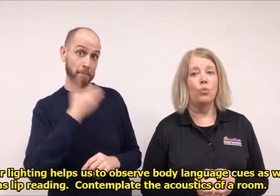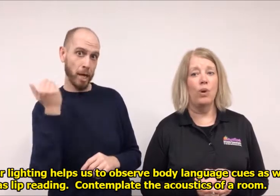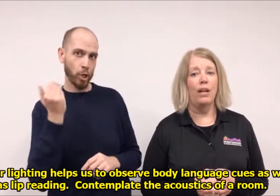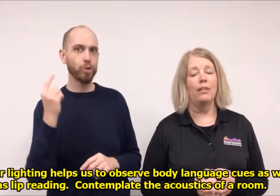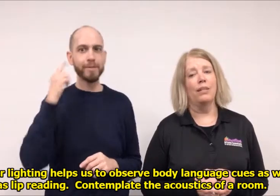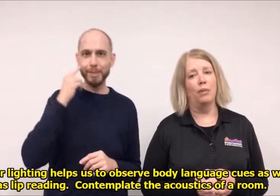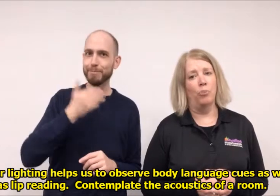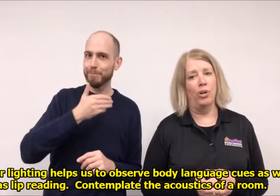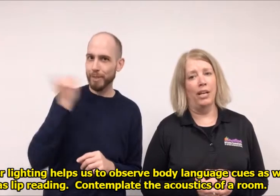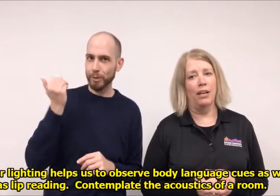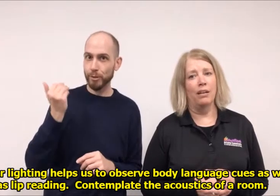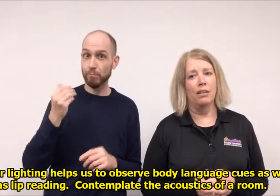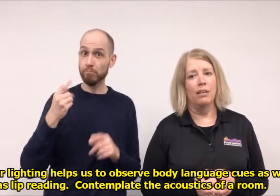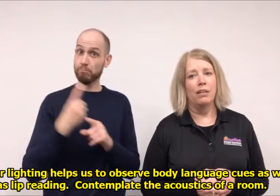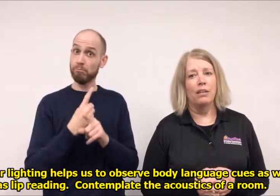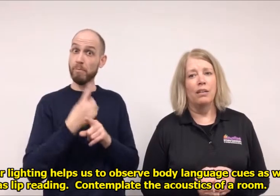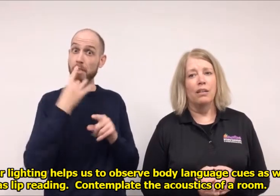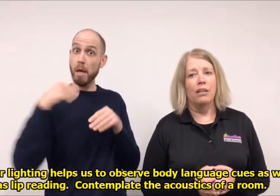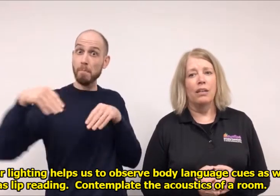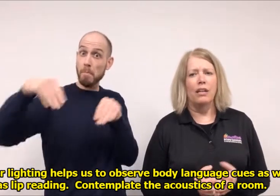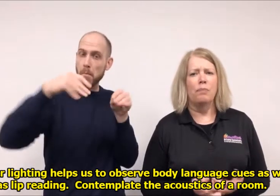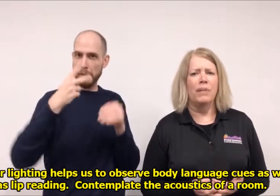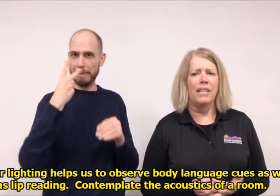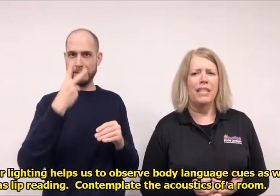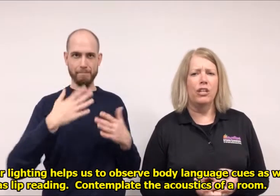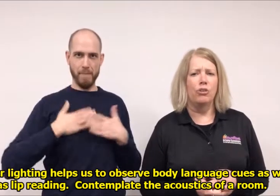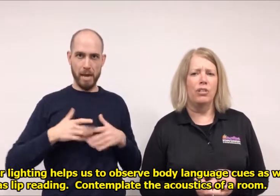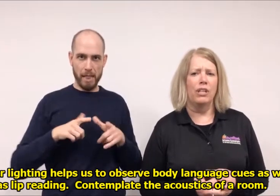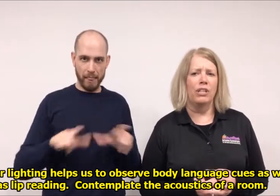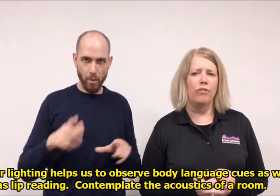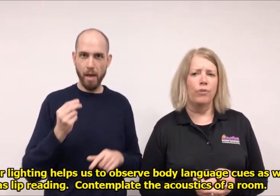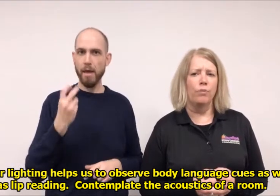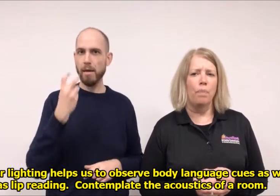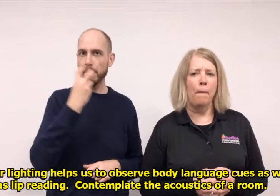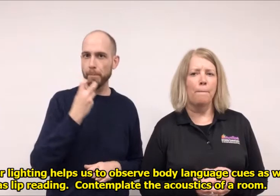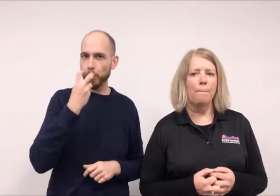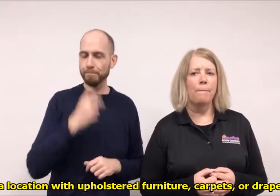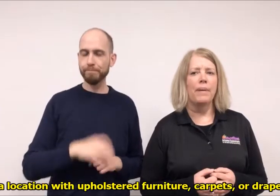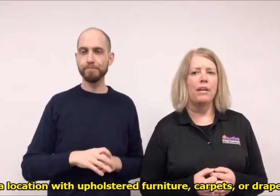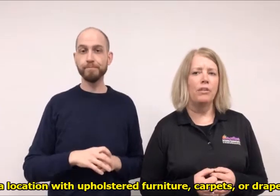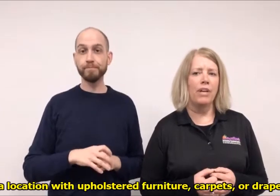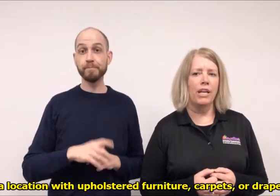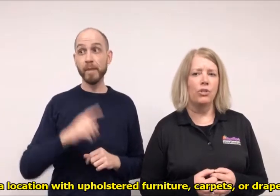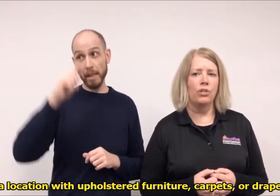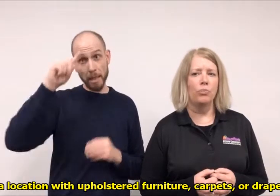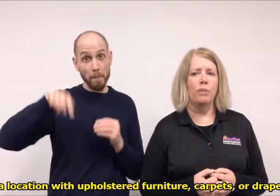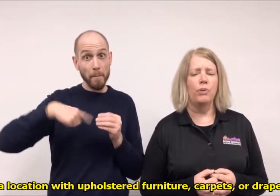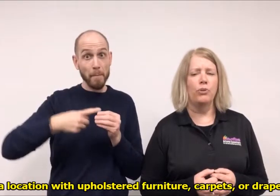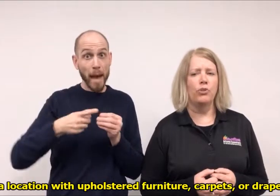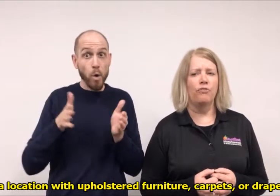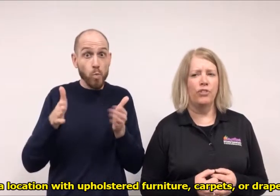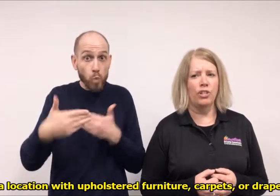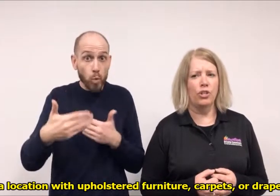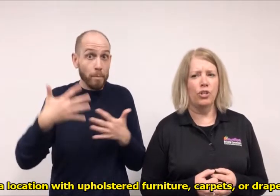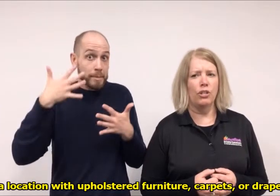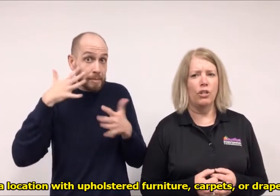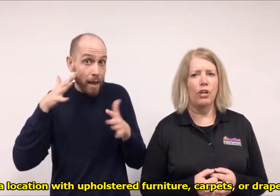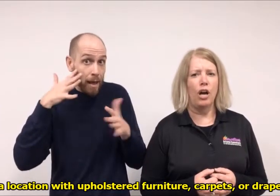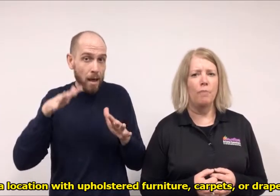well as lip reading. Contemplate the acoustics of a room. Pick a location with upholstered furniture, carpets,